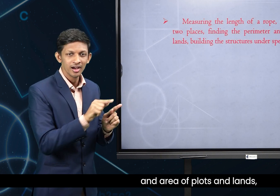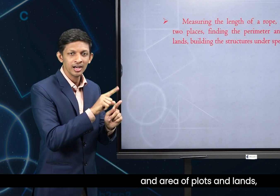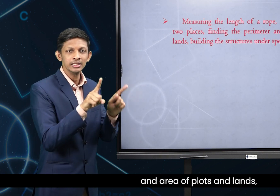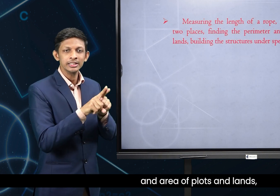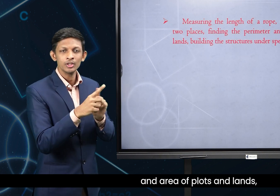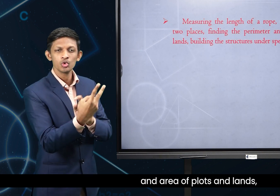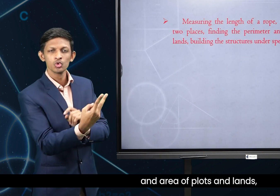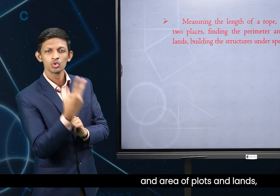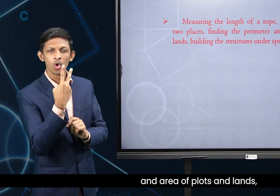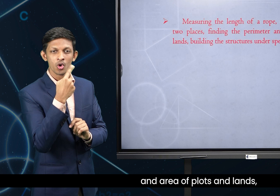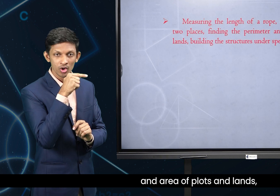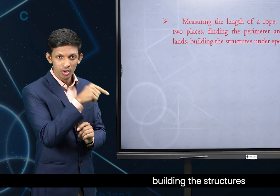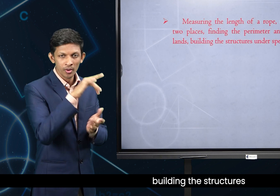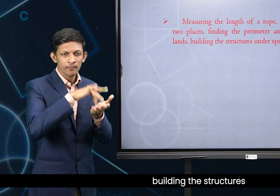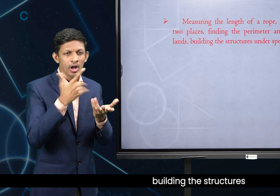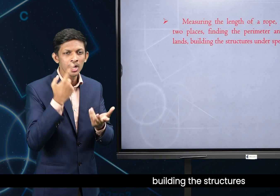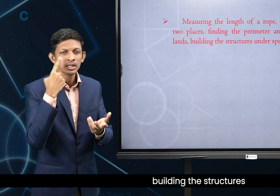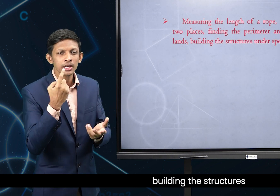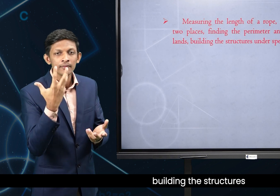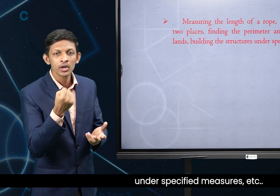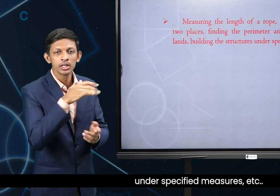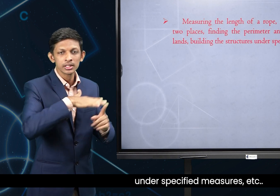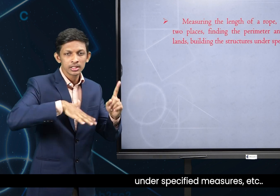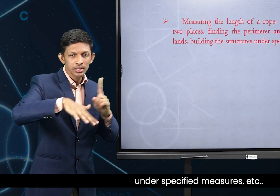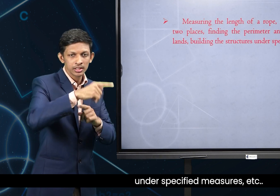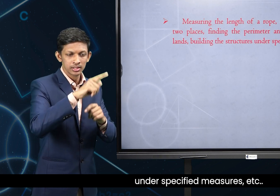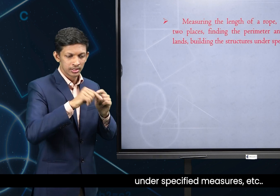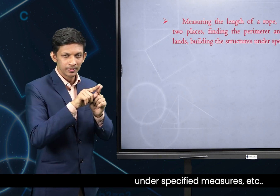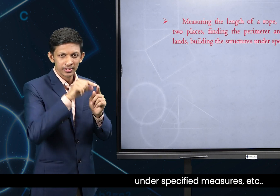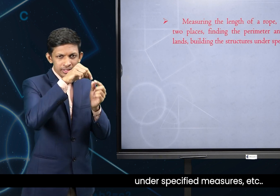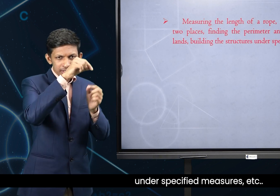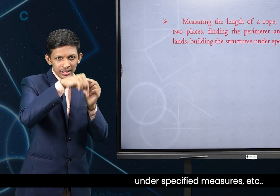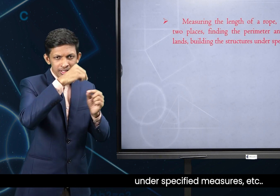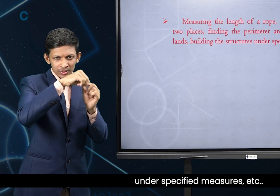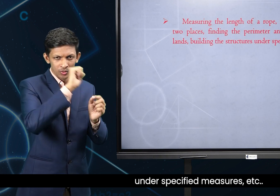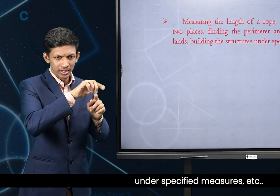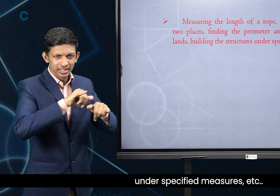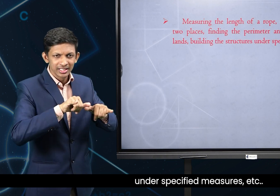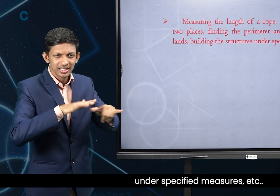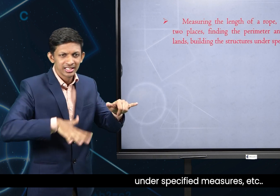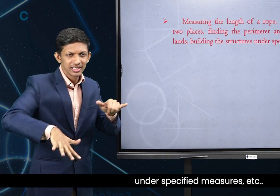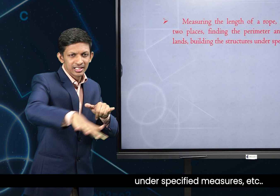plots and lands, building the structures under specified measures, etc.